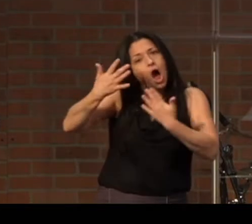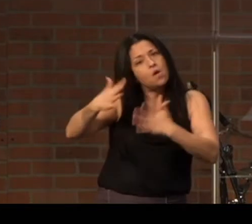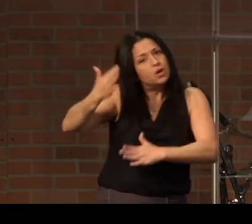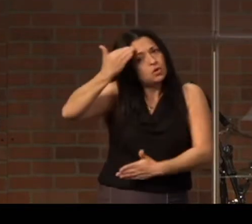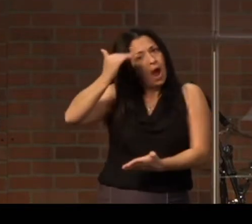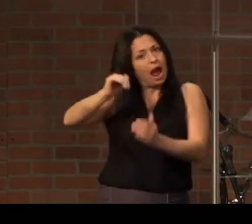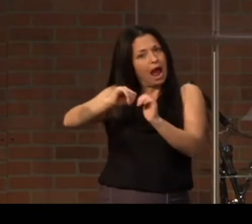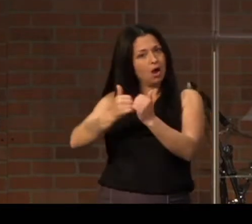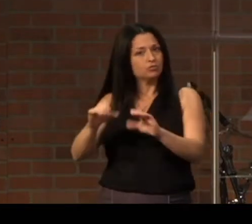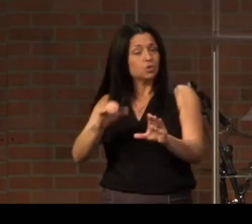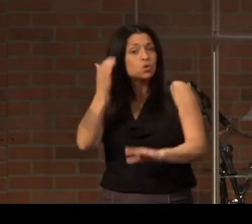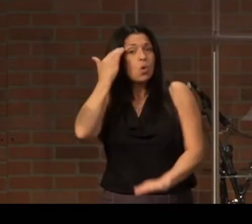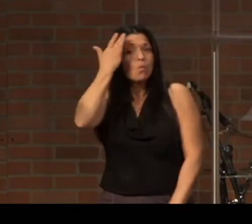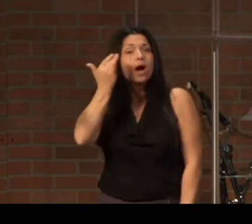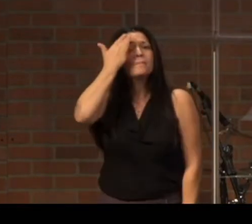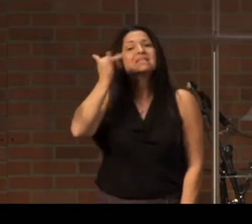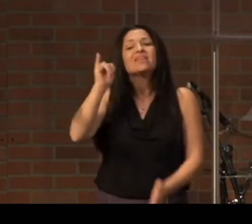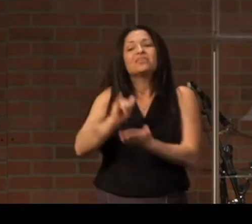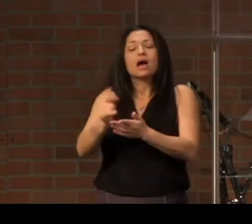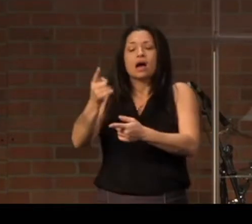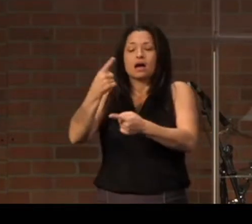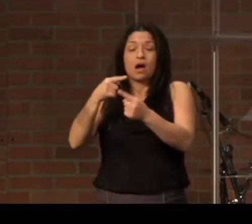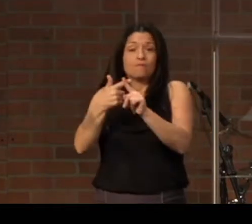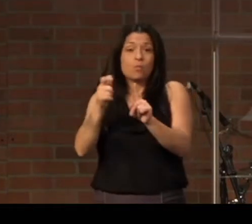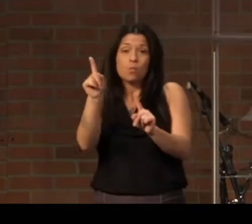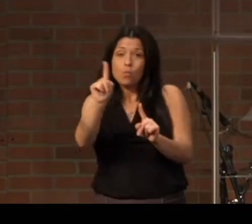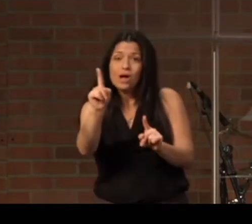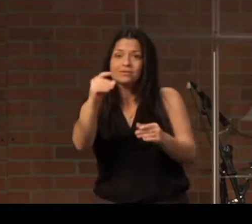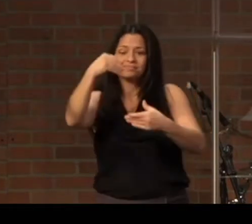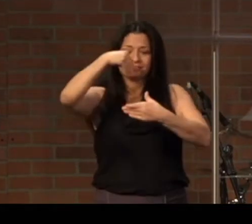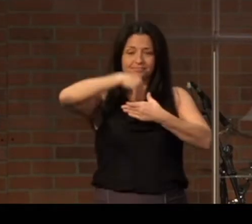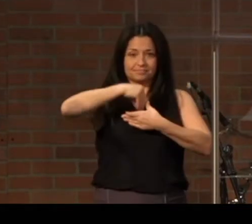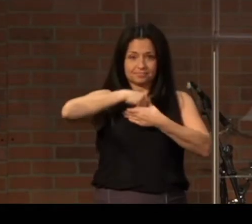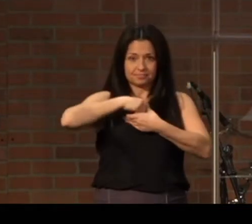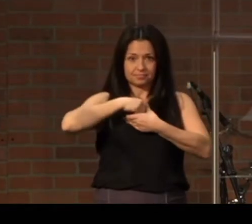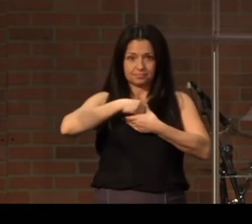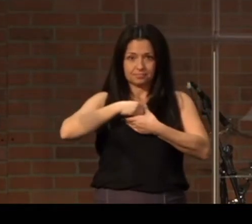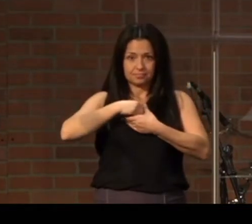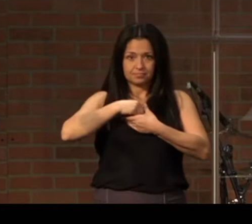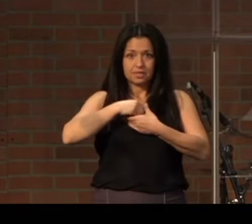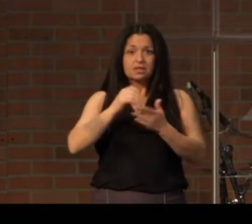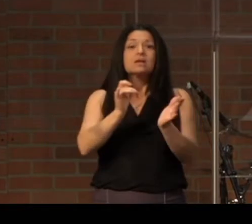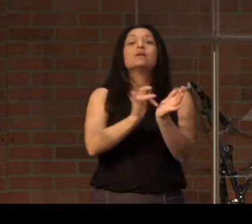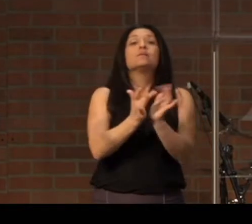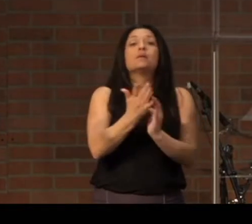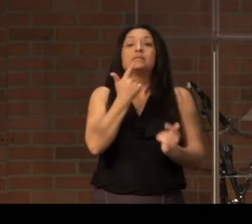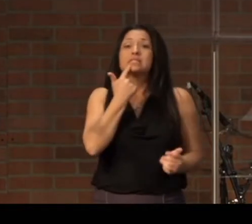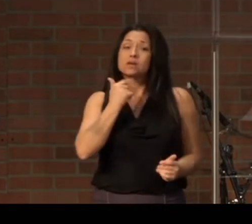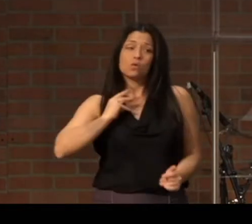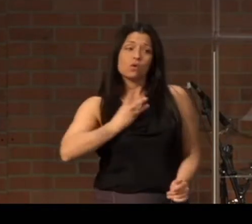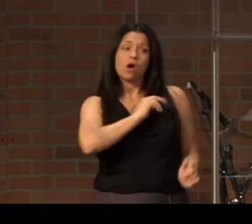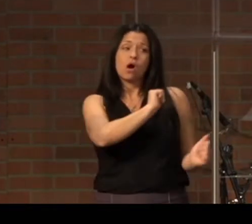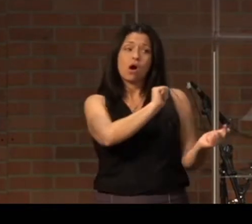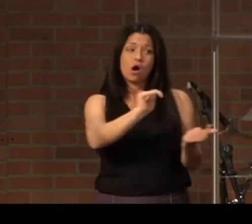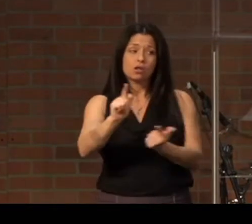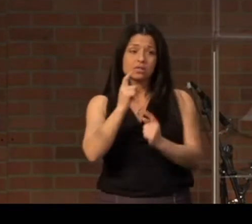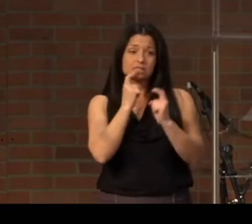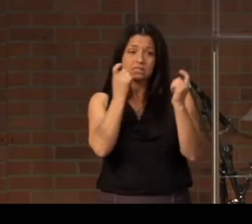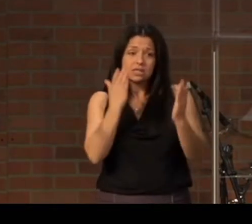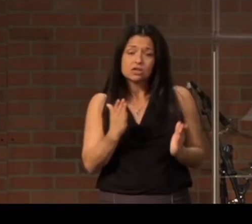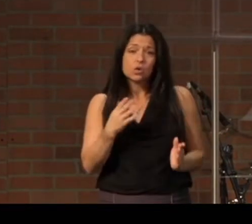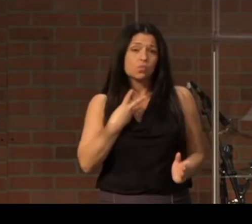how, right? You know why? Because it comes from within. The Bible says that we're all sinners, and we are